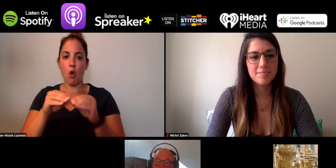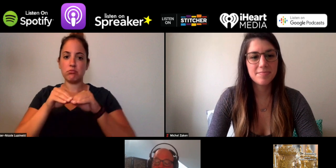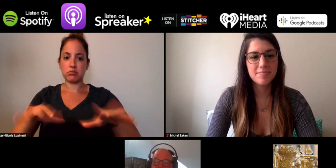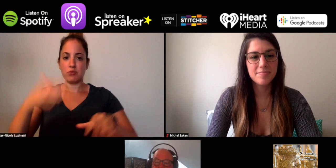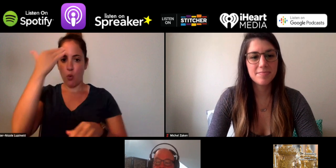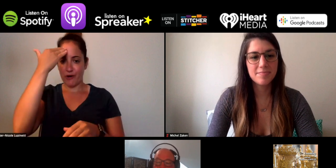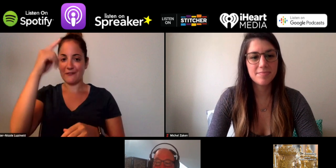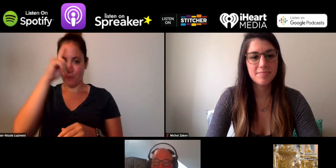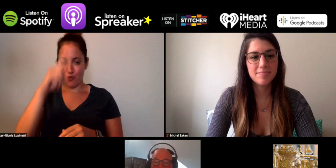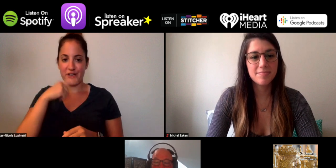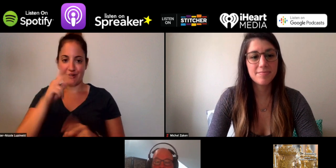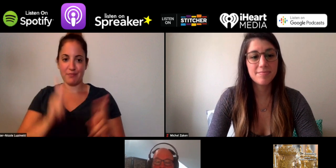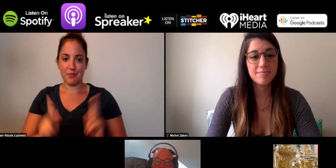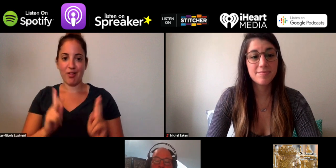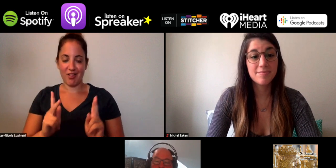hearing people